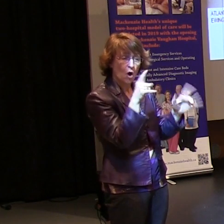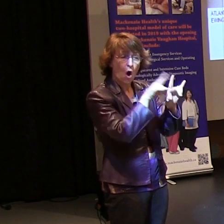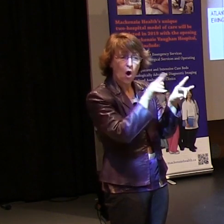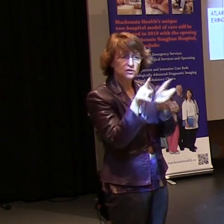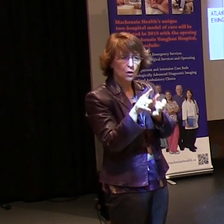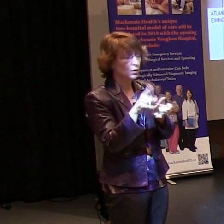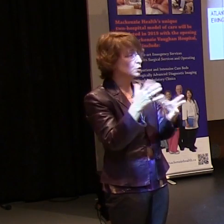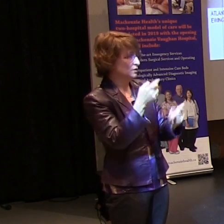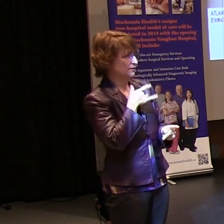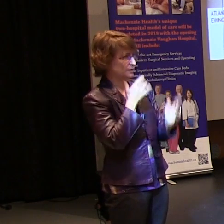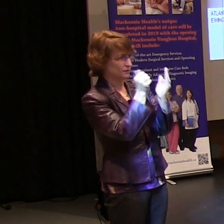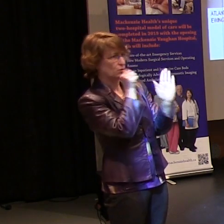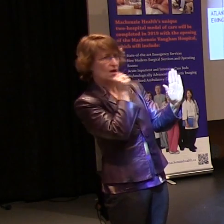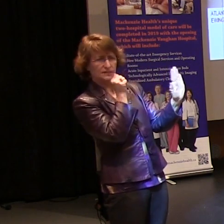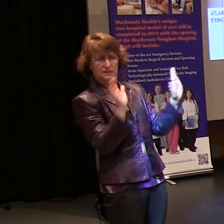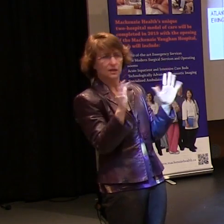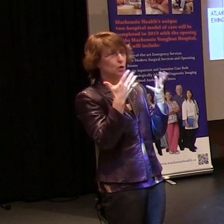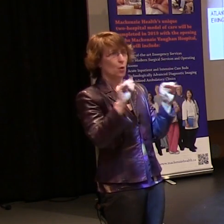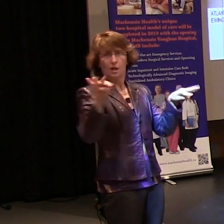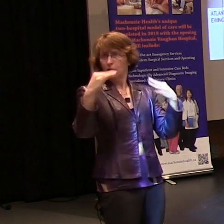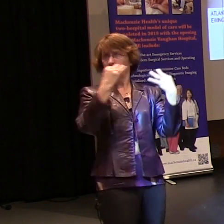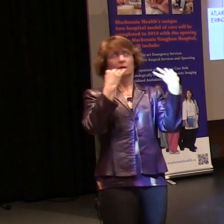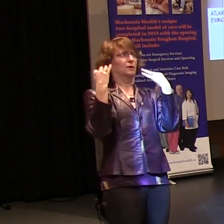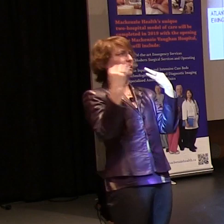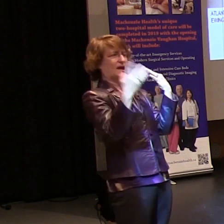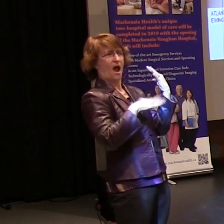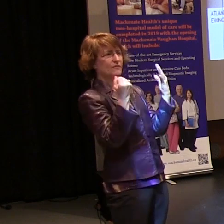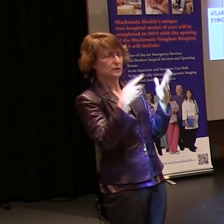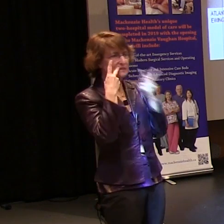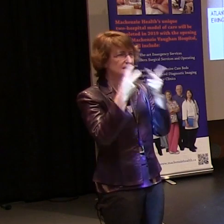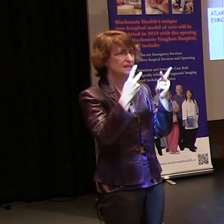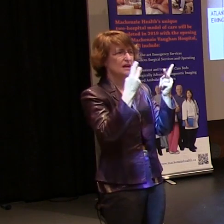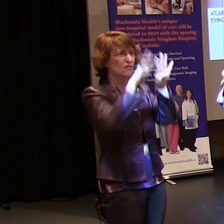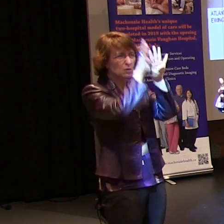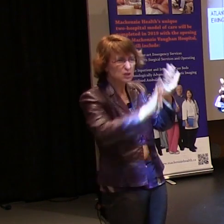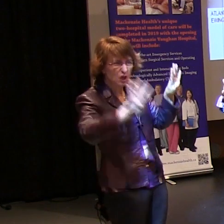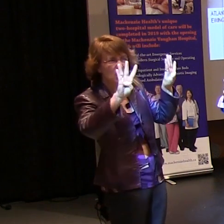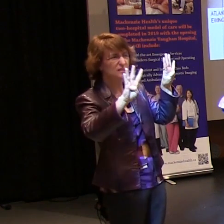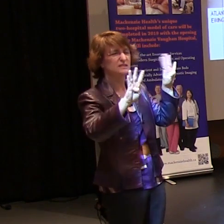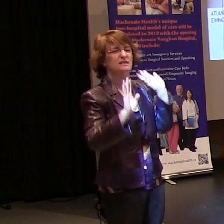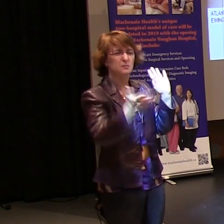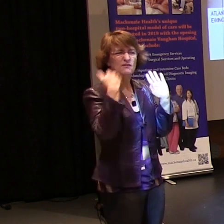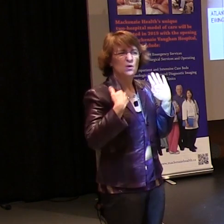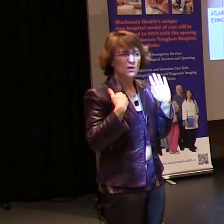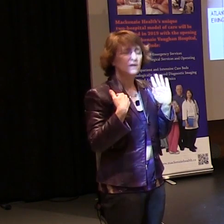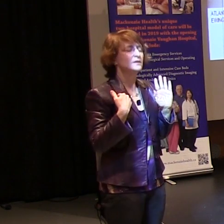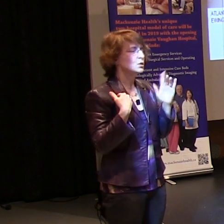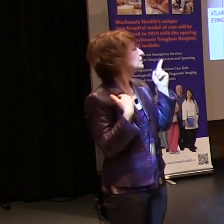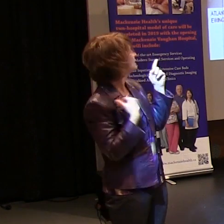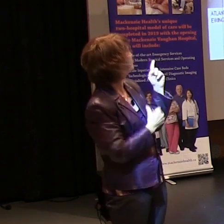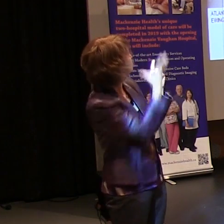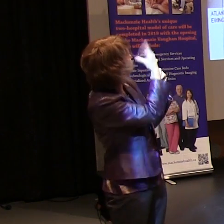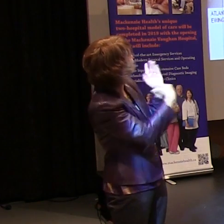want to feel the privacy in the emergency. You don't want to feel this opening with the curtains, as used to be. So that's a